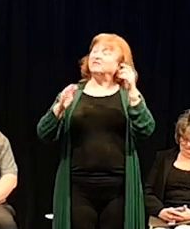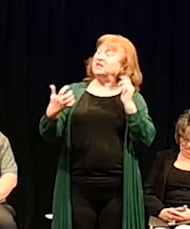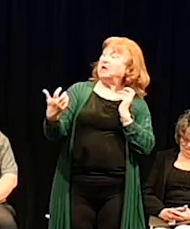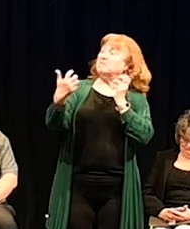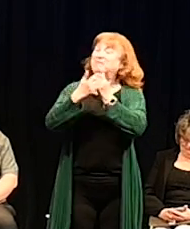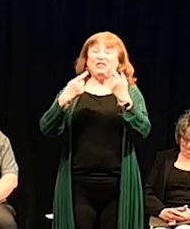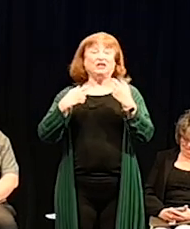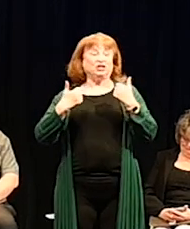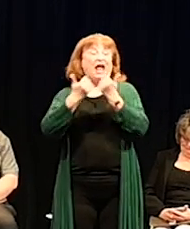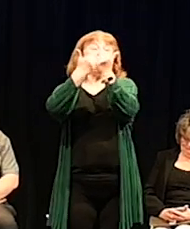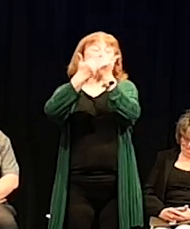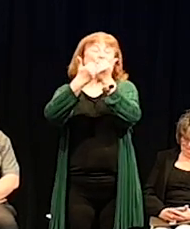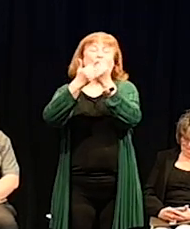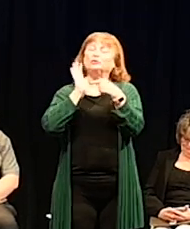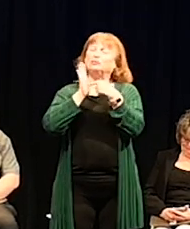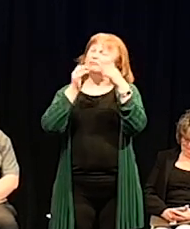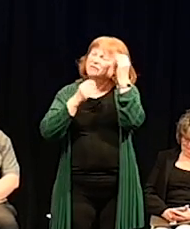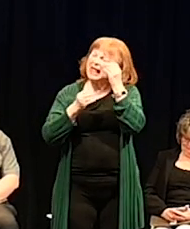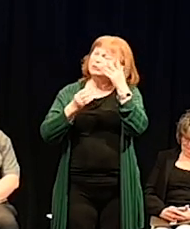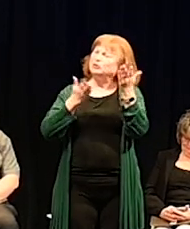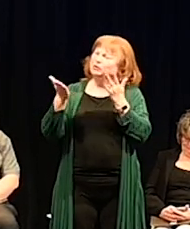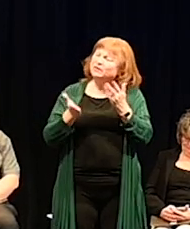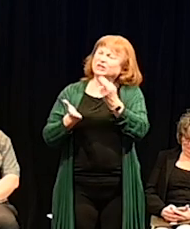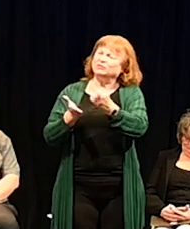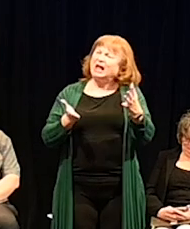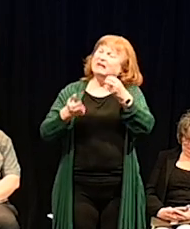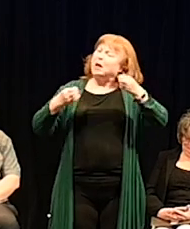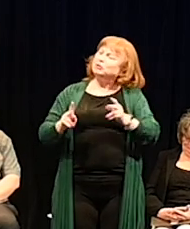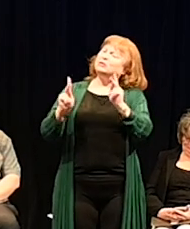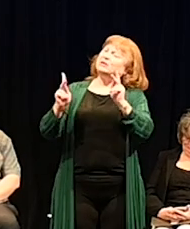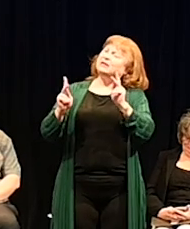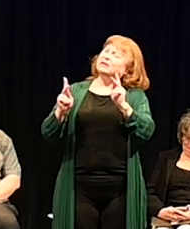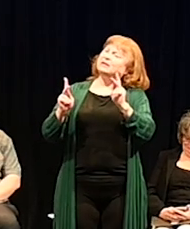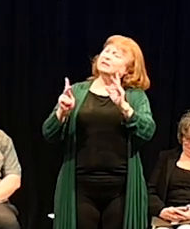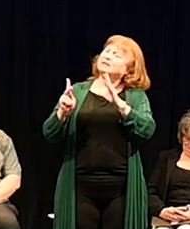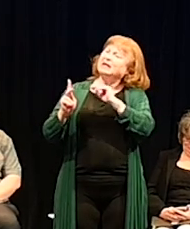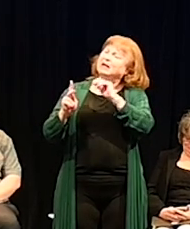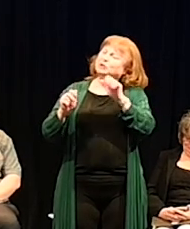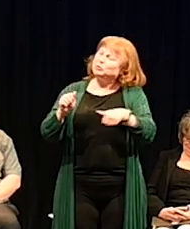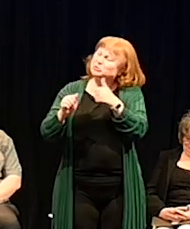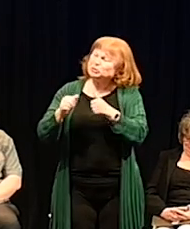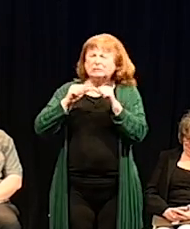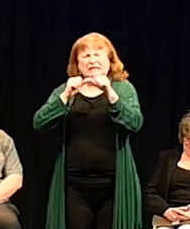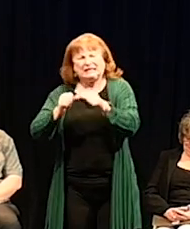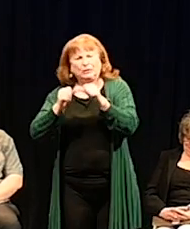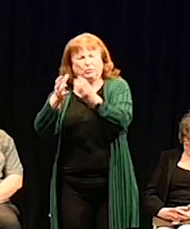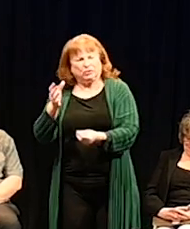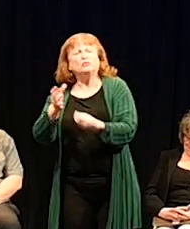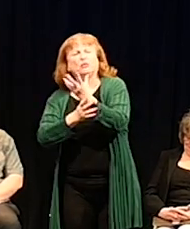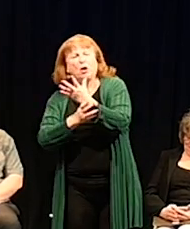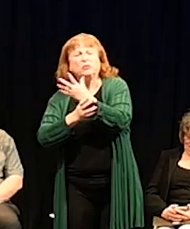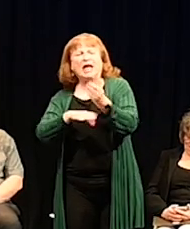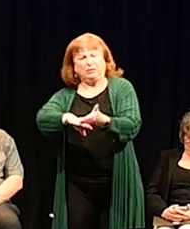the challenge to reflect on services, resources, and opportunities and pursue continuous growth